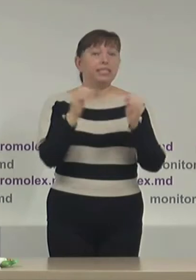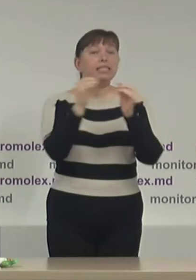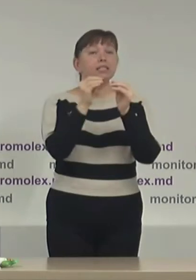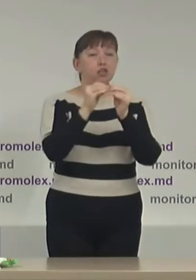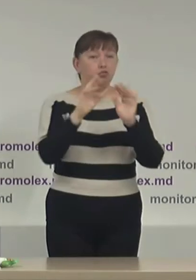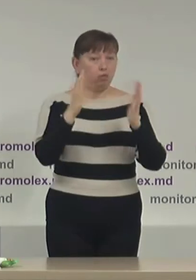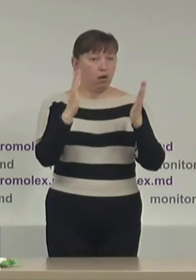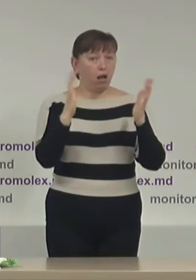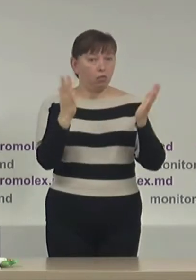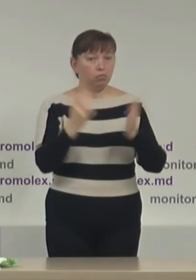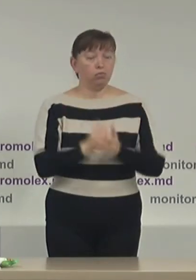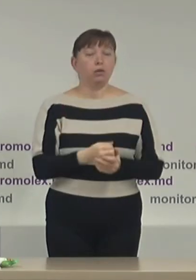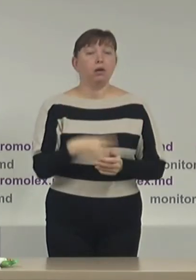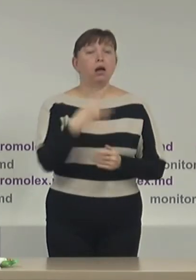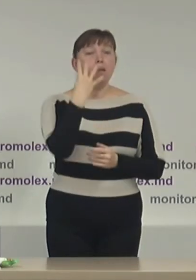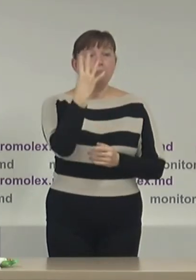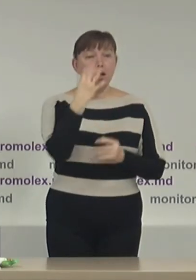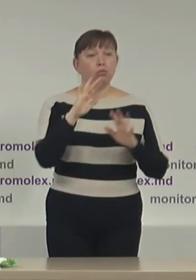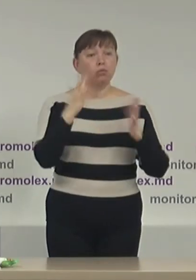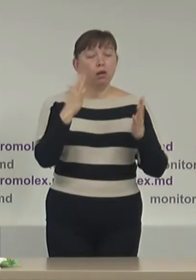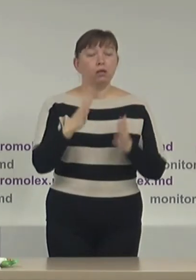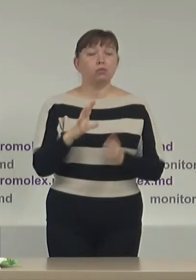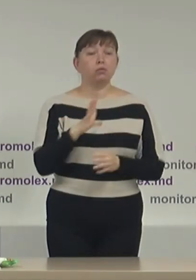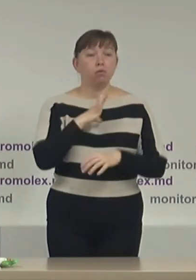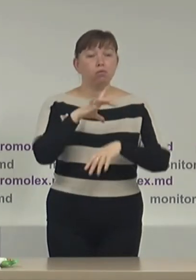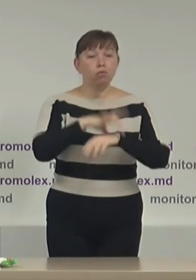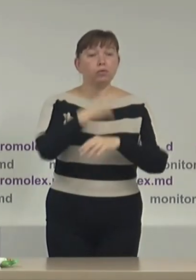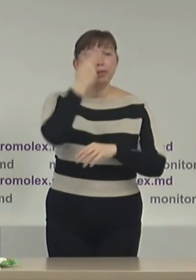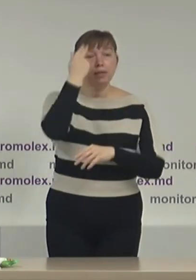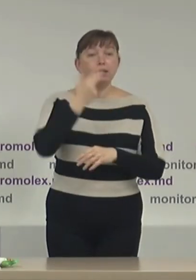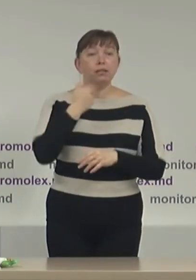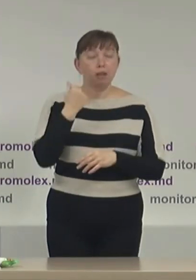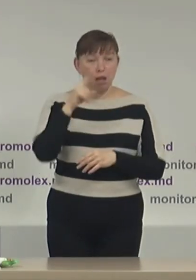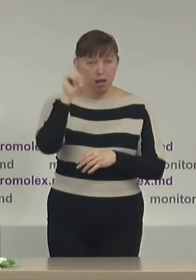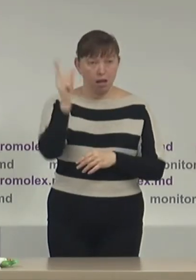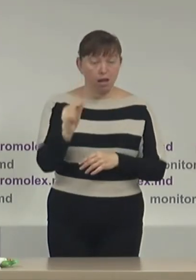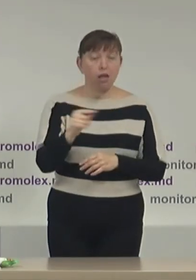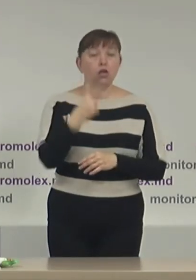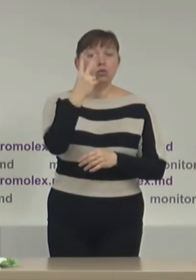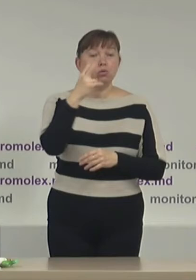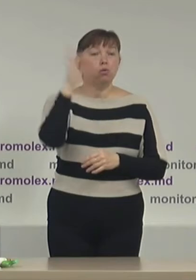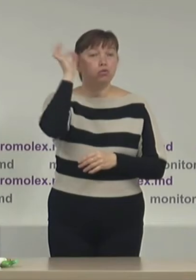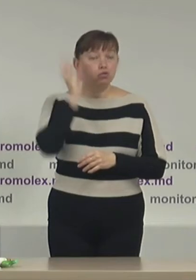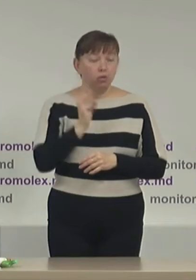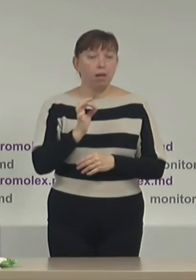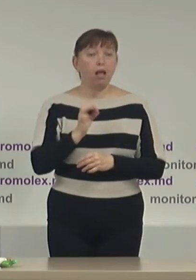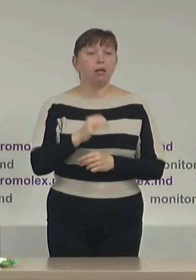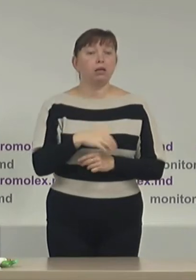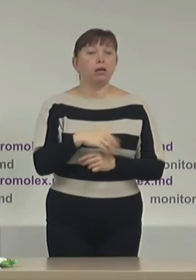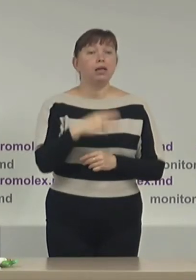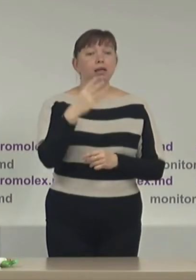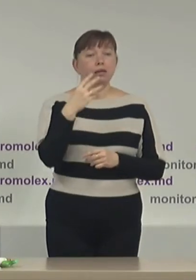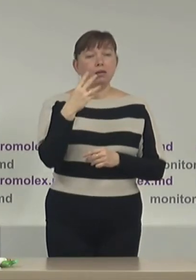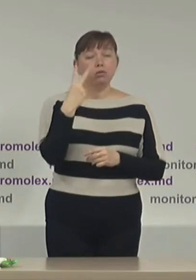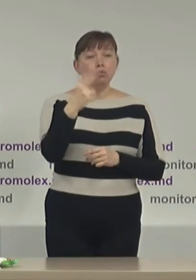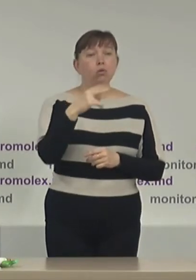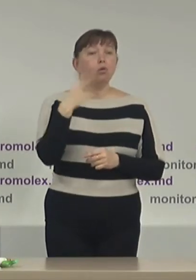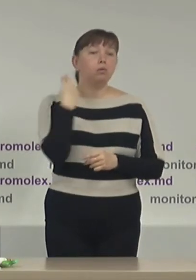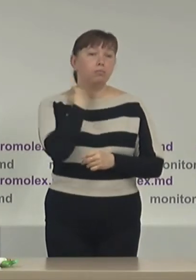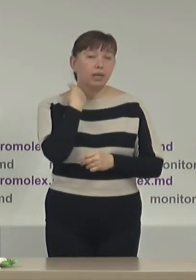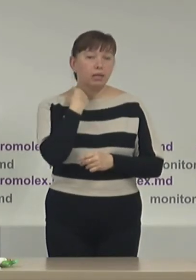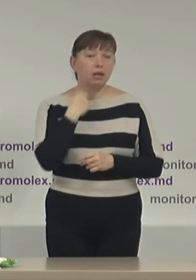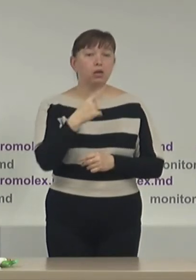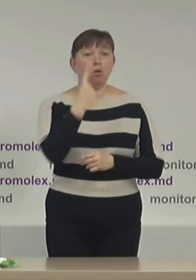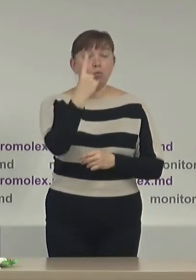precinct electoral bureaus in 4 cases in Italy, 2 cases in Germany, 2 cases